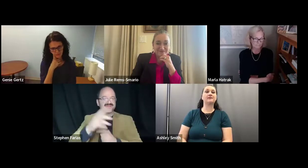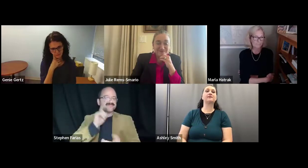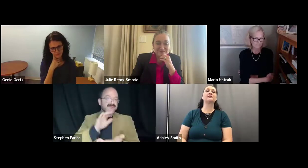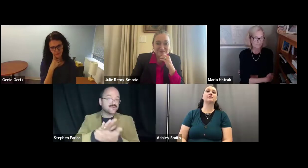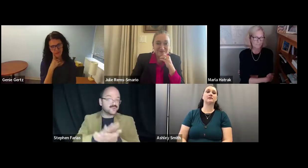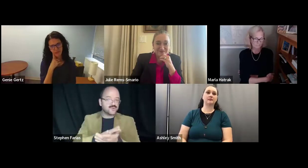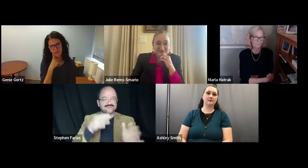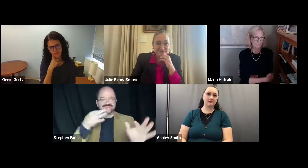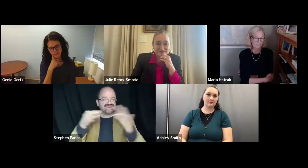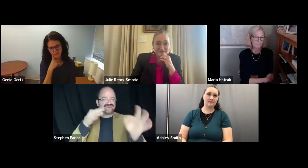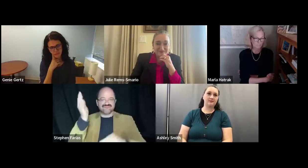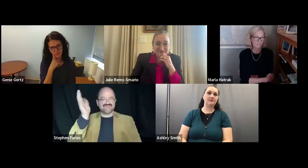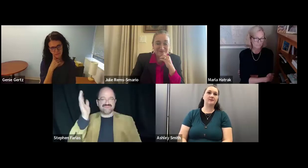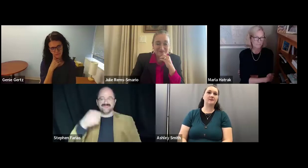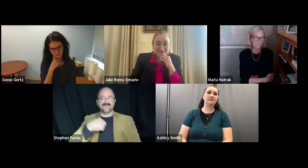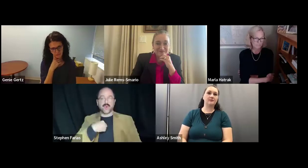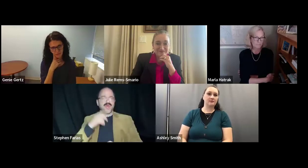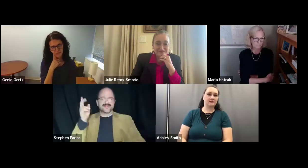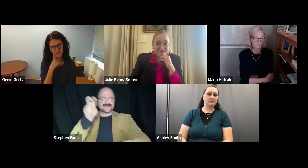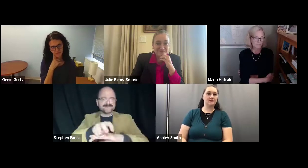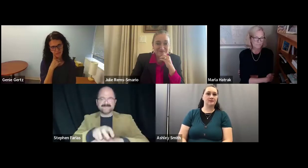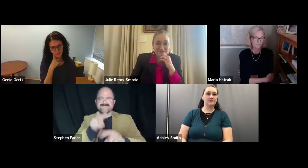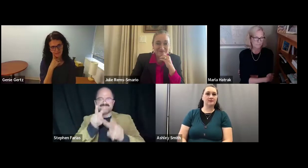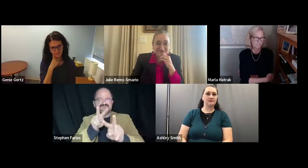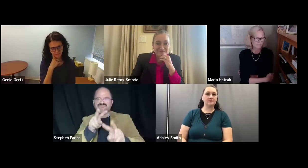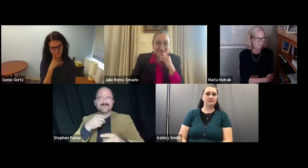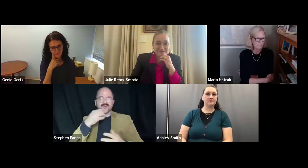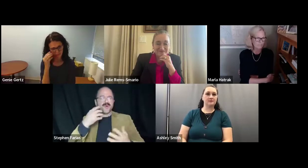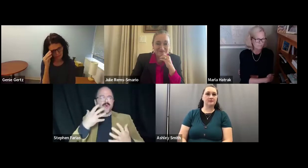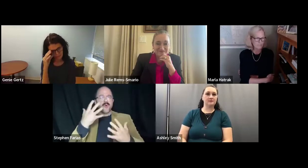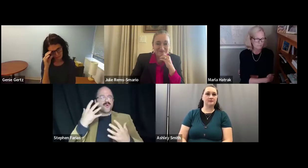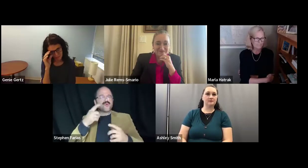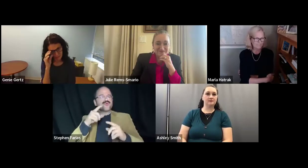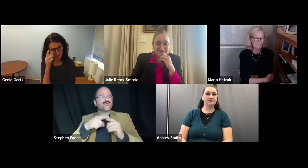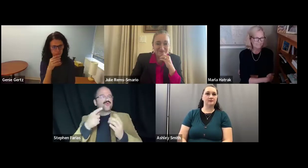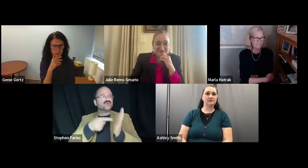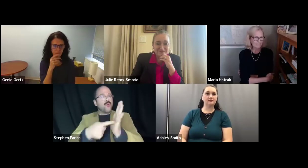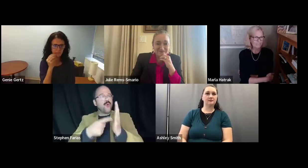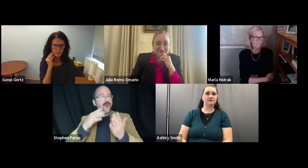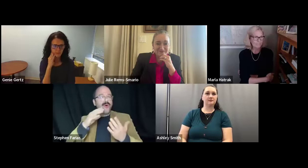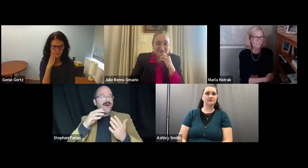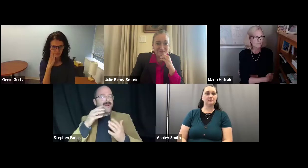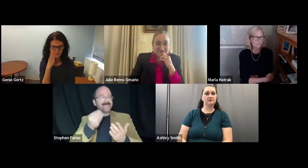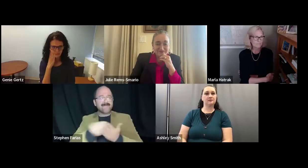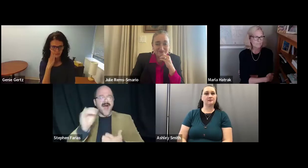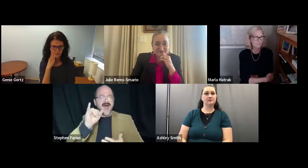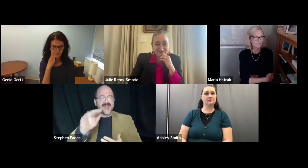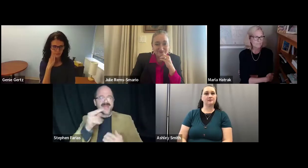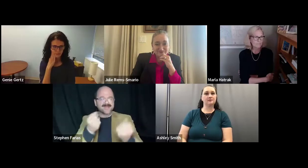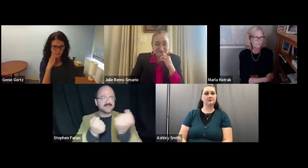hearing children. And they said that that is an environment that is language rich using American Sign Language. I had the ability to attend this